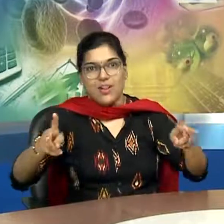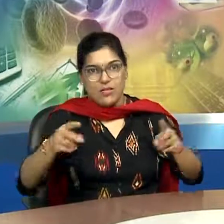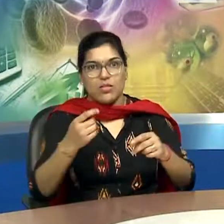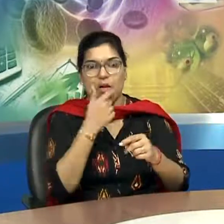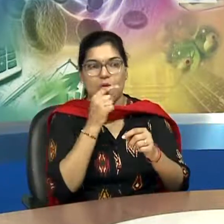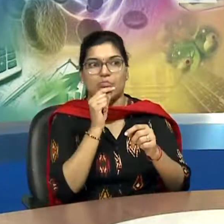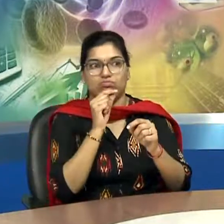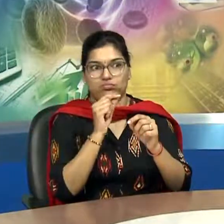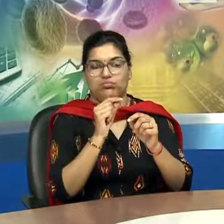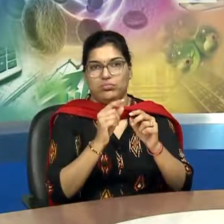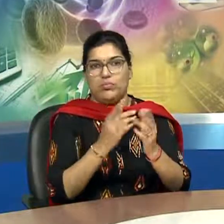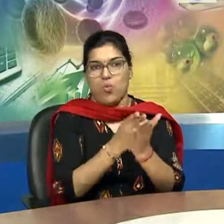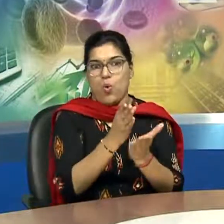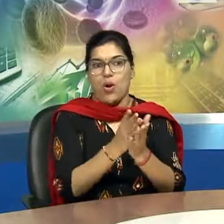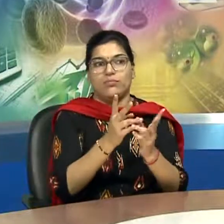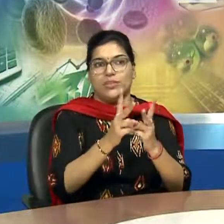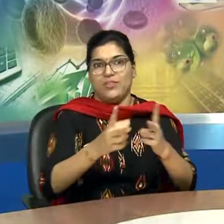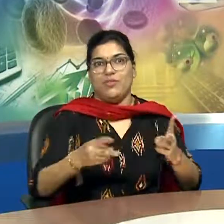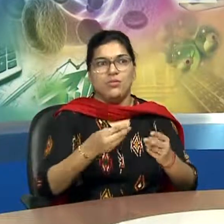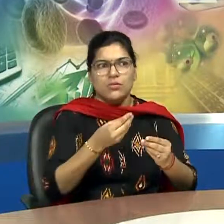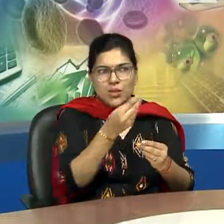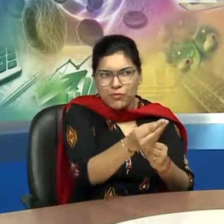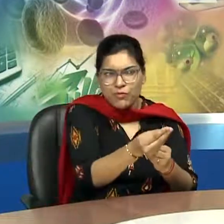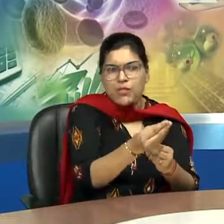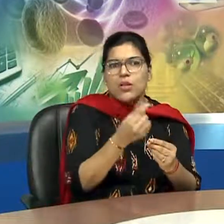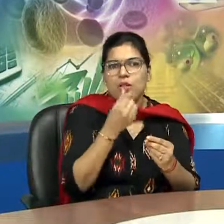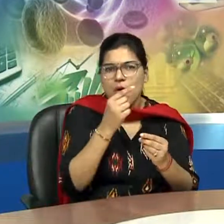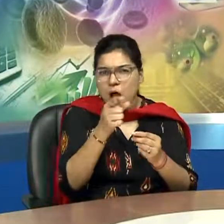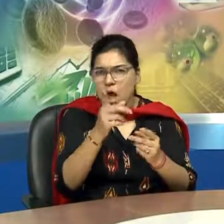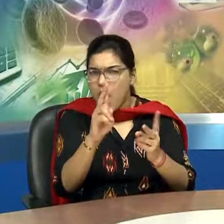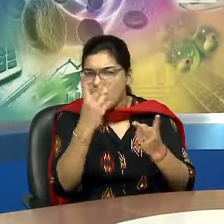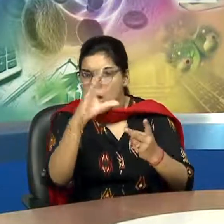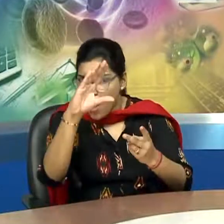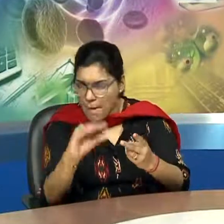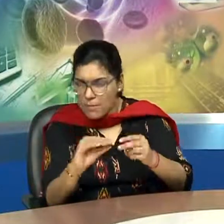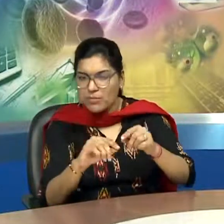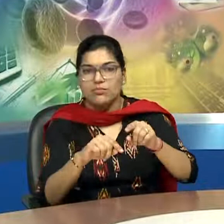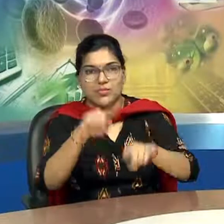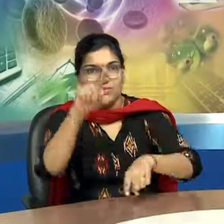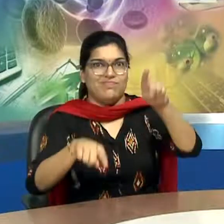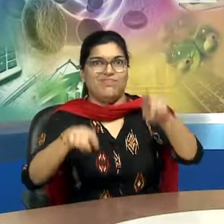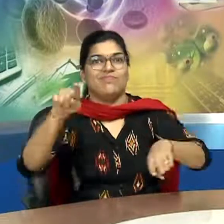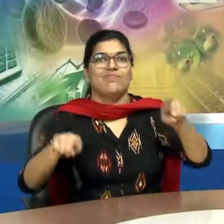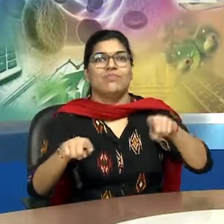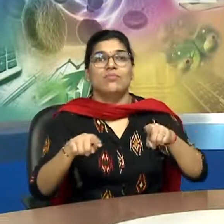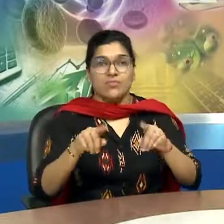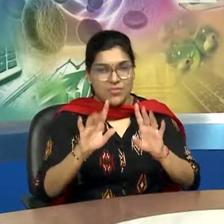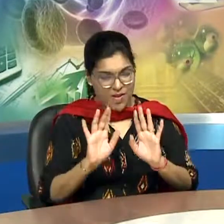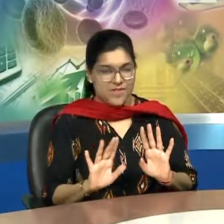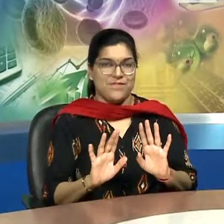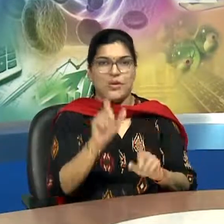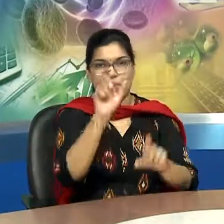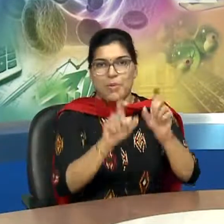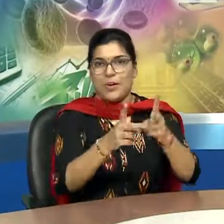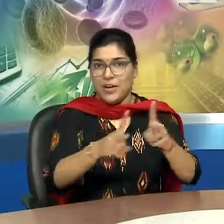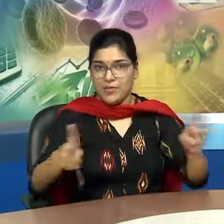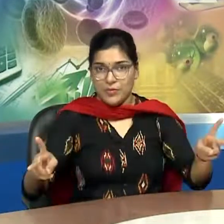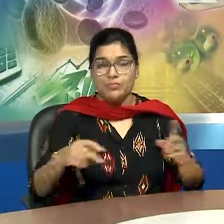and stitches according to the size. So similarly, treatments are different